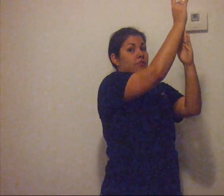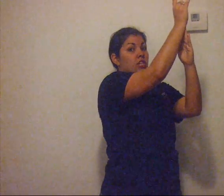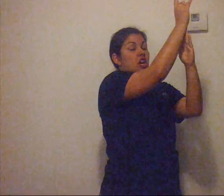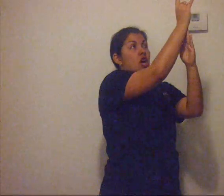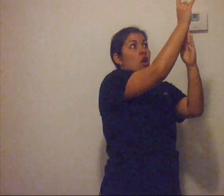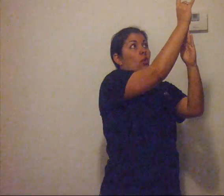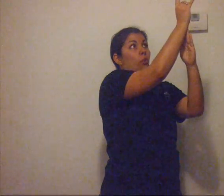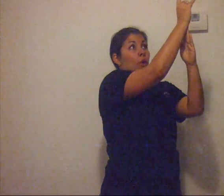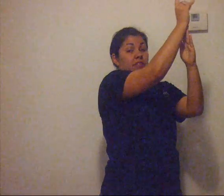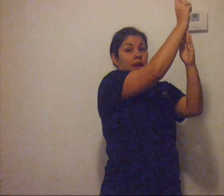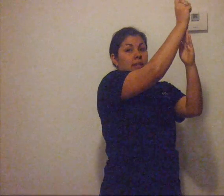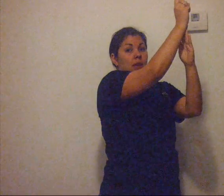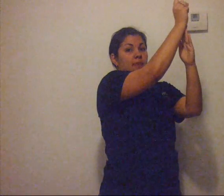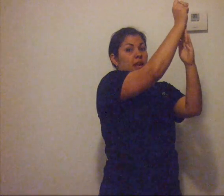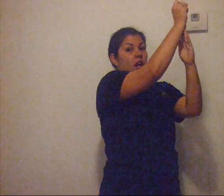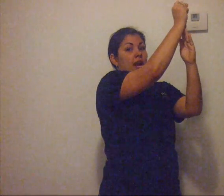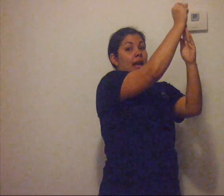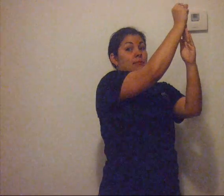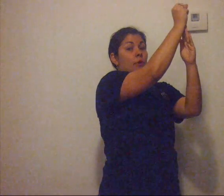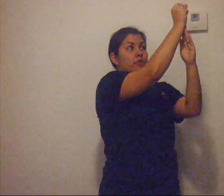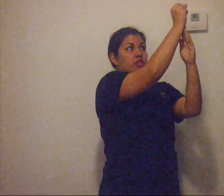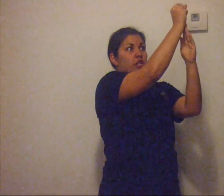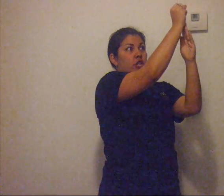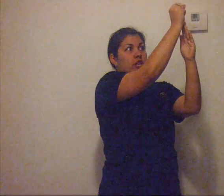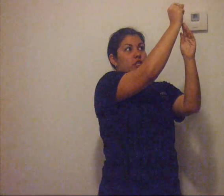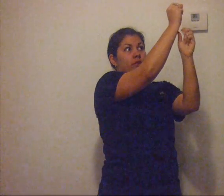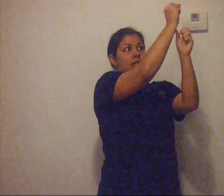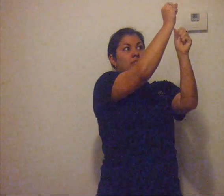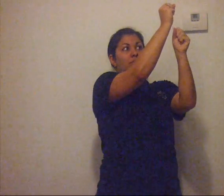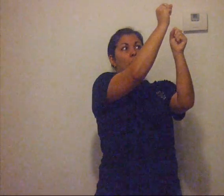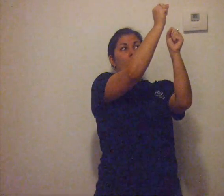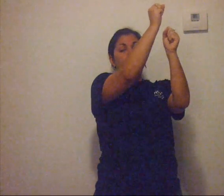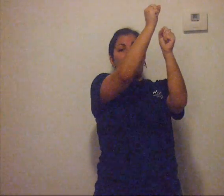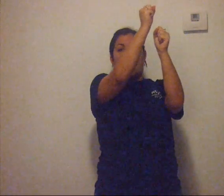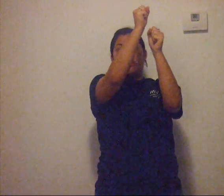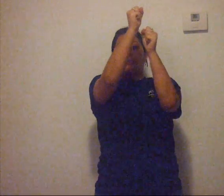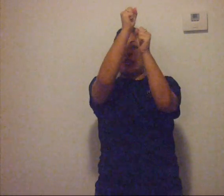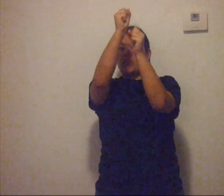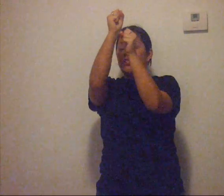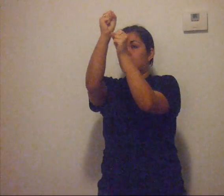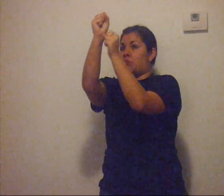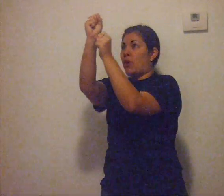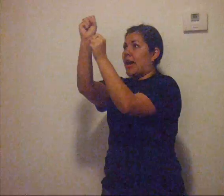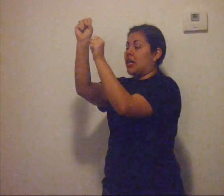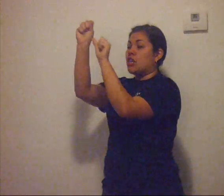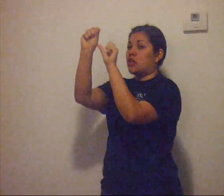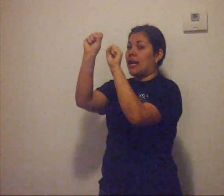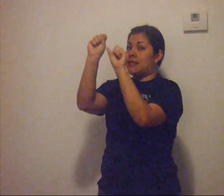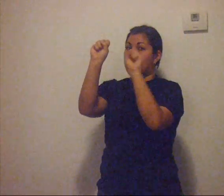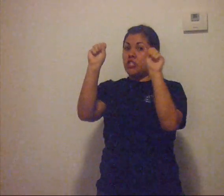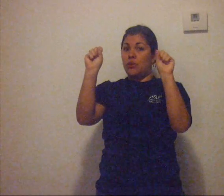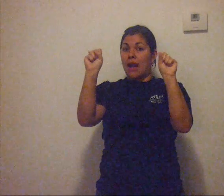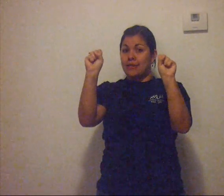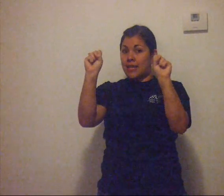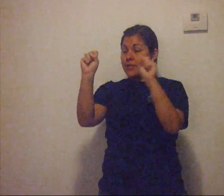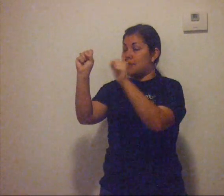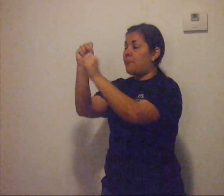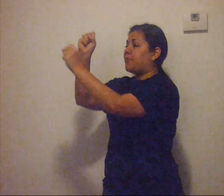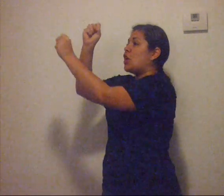left. With your hands up here, in motion, you're going to transform while you turn to your right, your hands to 2 S's.